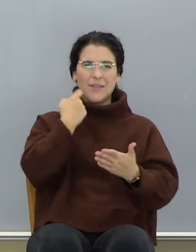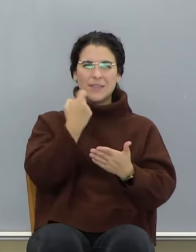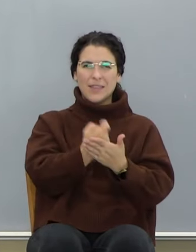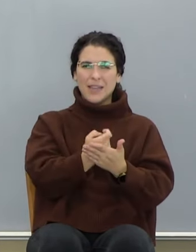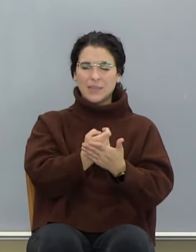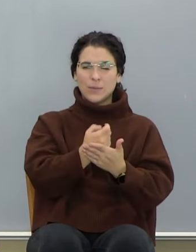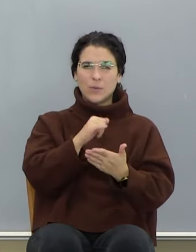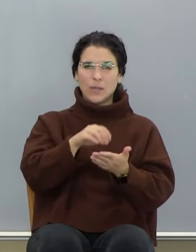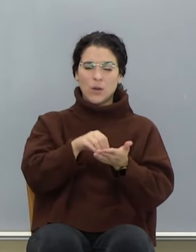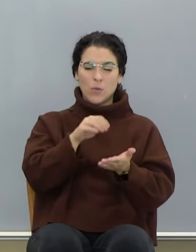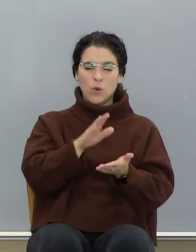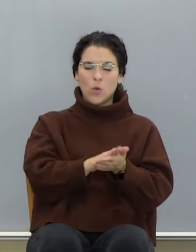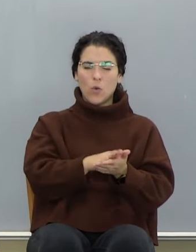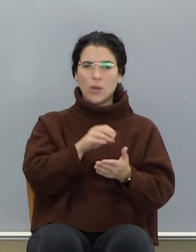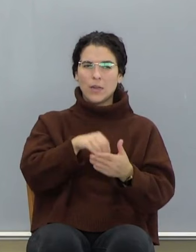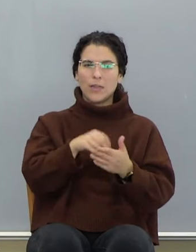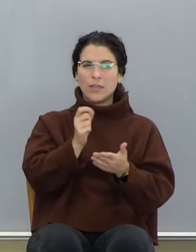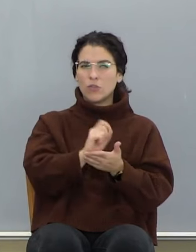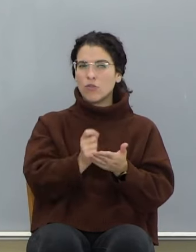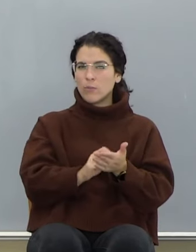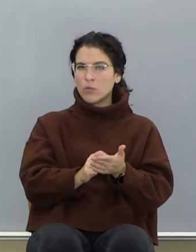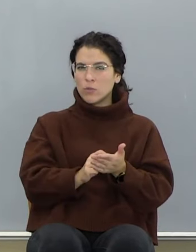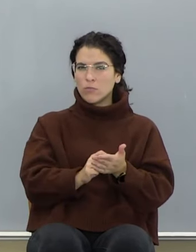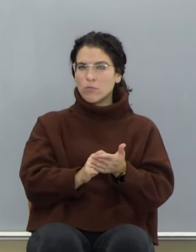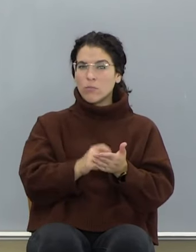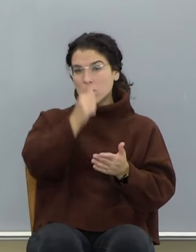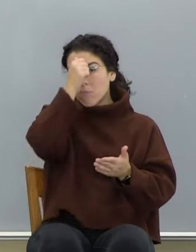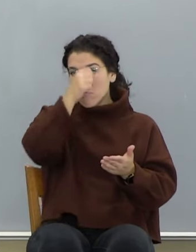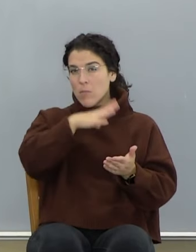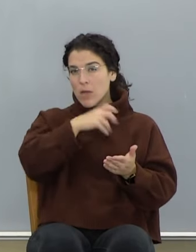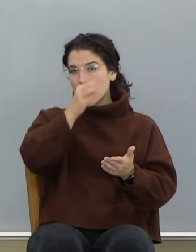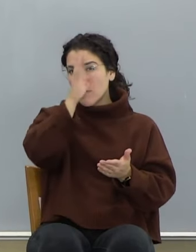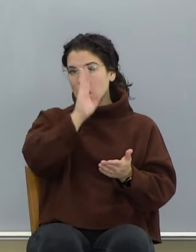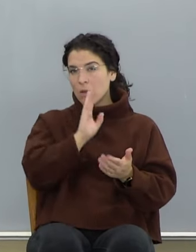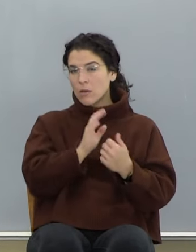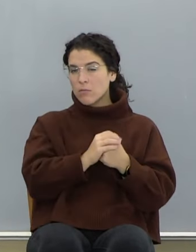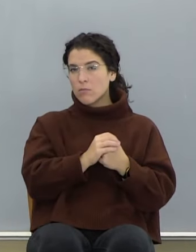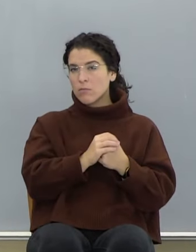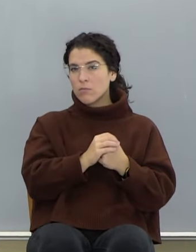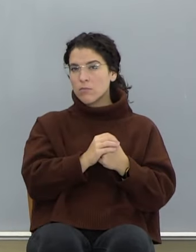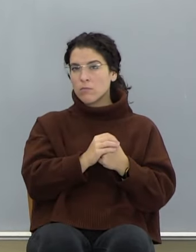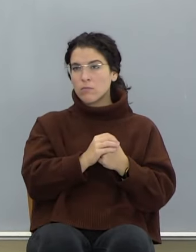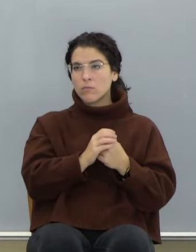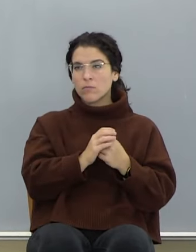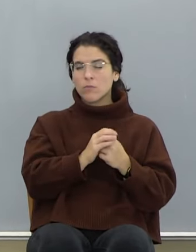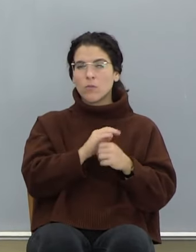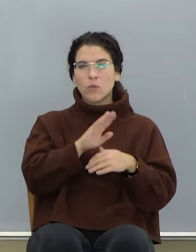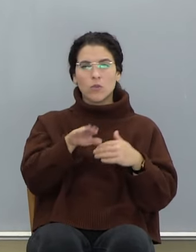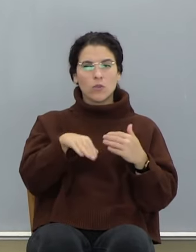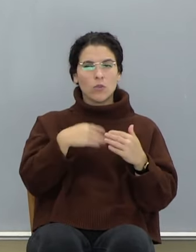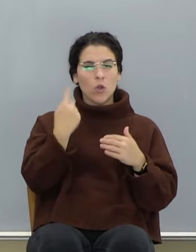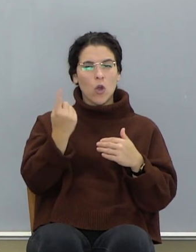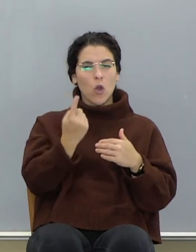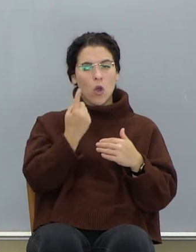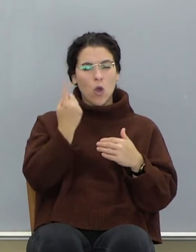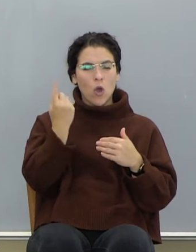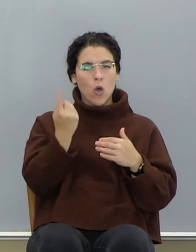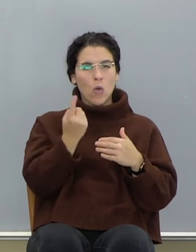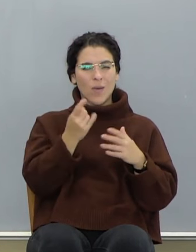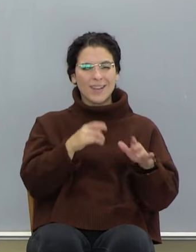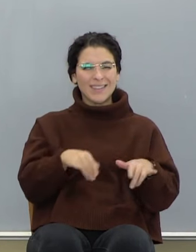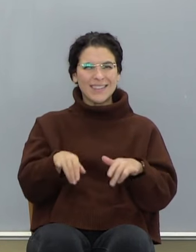that are recorded in Scripture, men of God? There's always a common